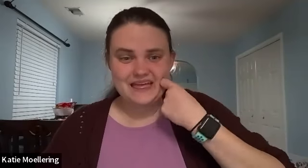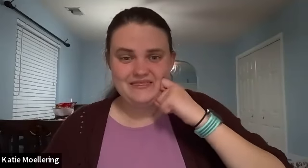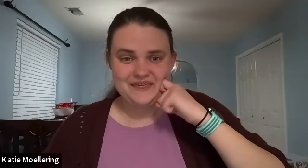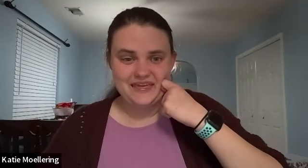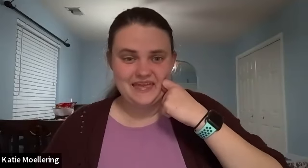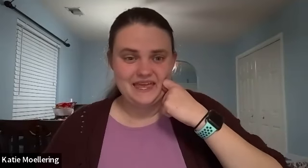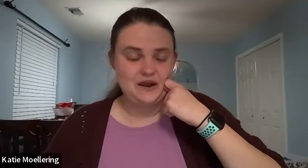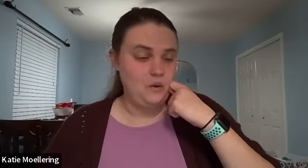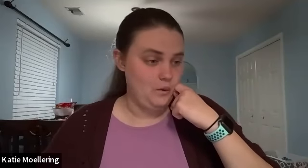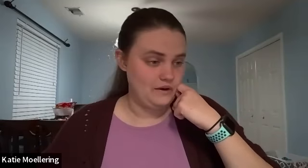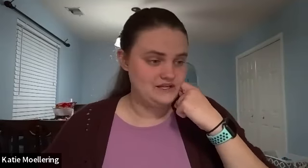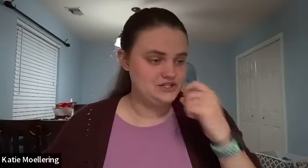And then orange.